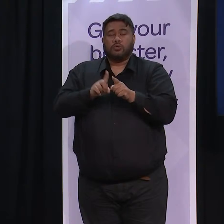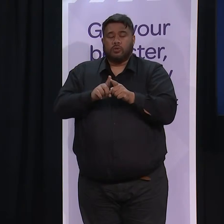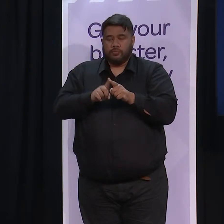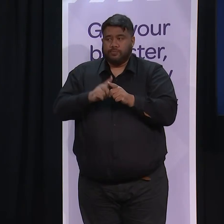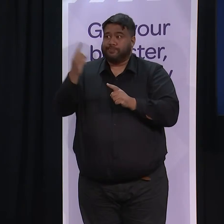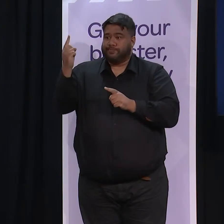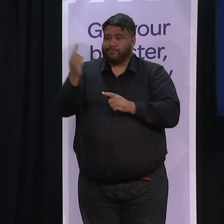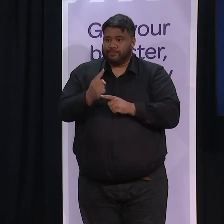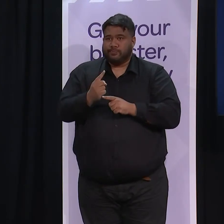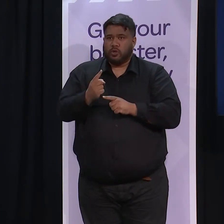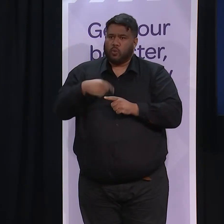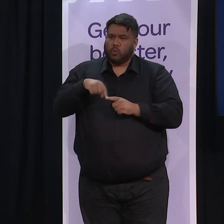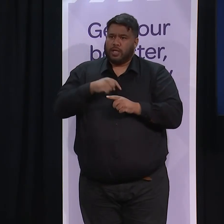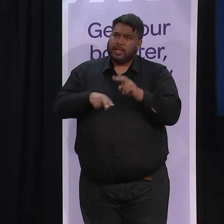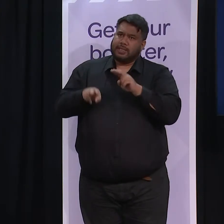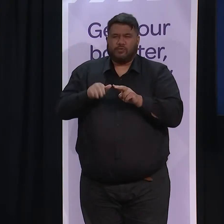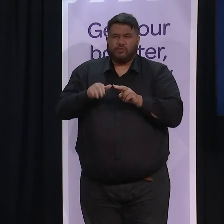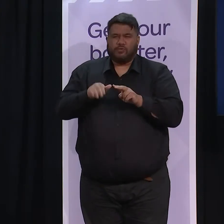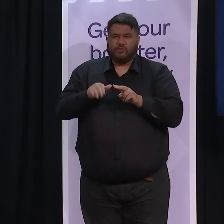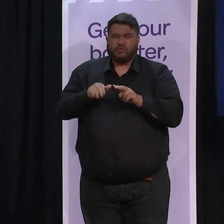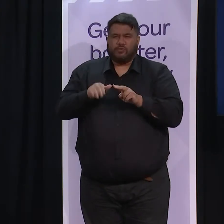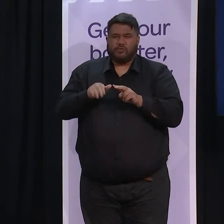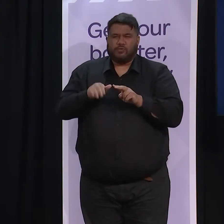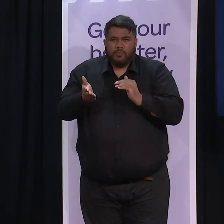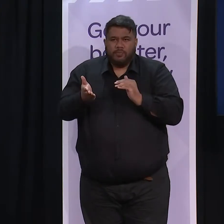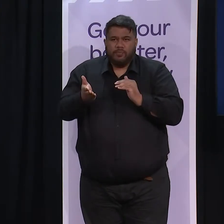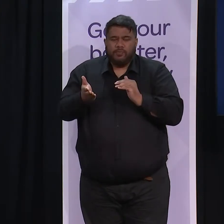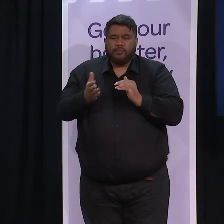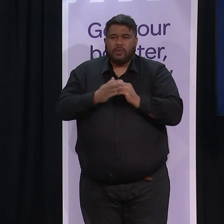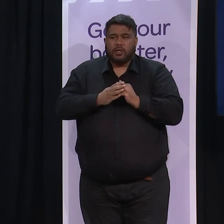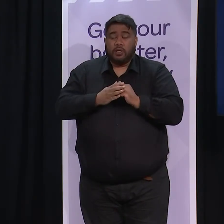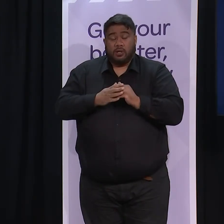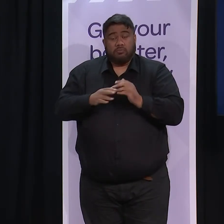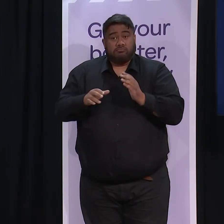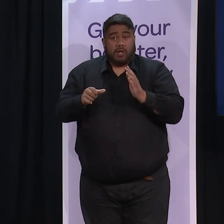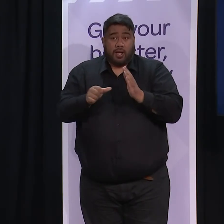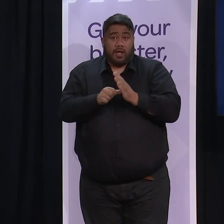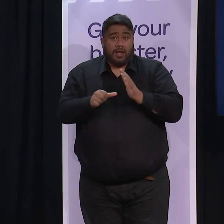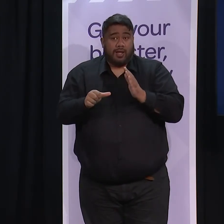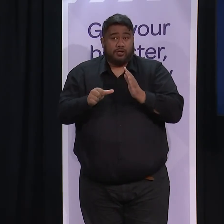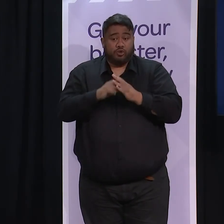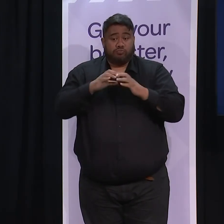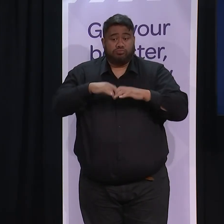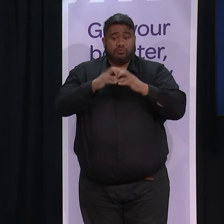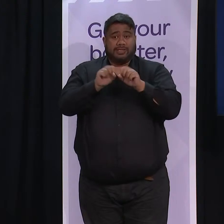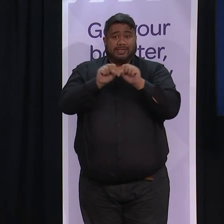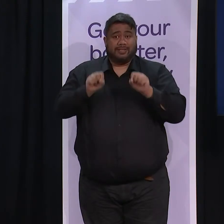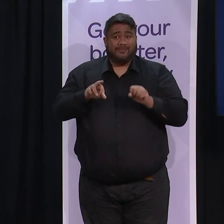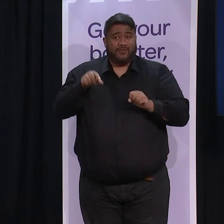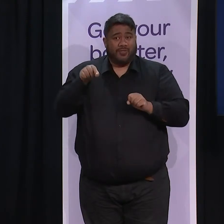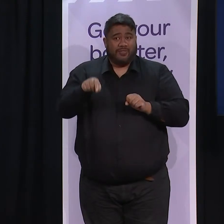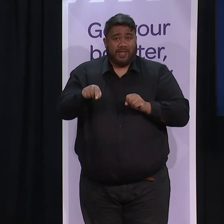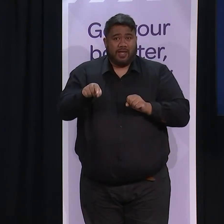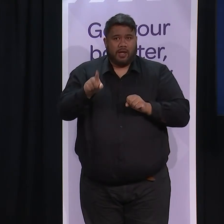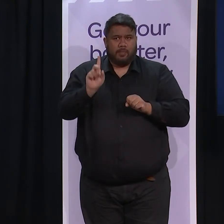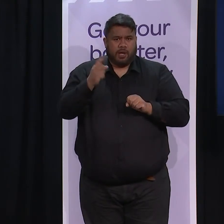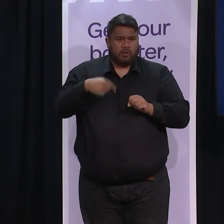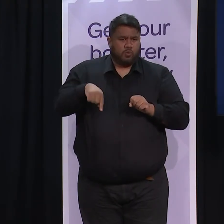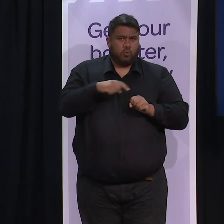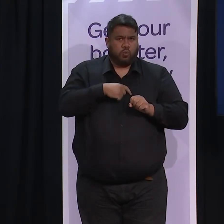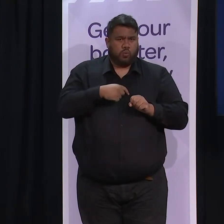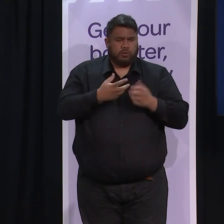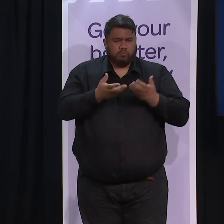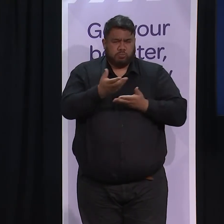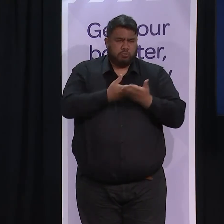whether or not someone's had the opportunity to be boosted from the last second dose that they've had to operationalise, but we have given it consideration and we haven't